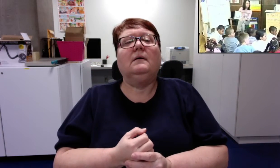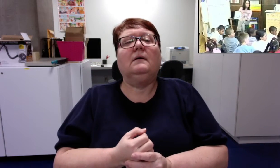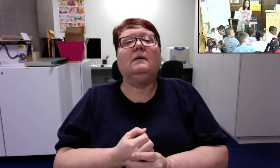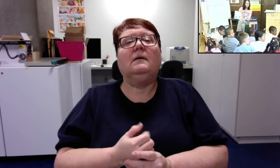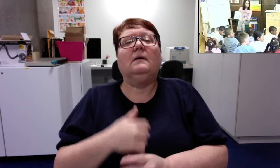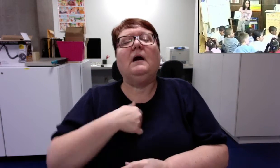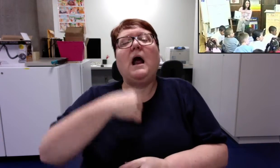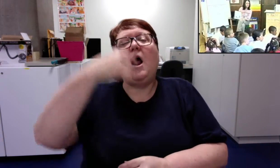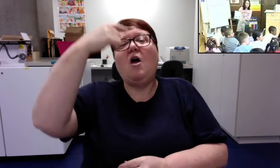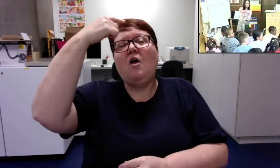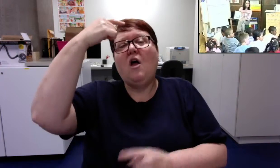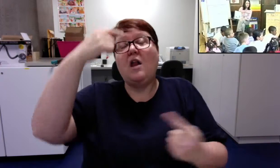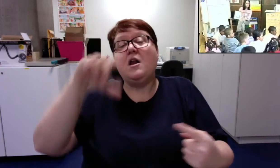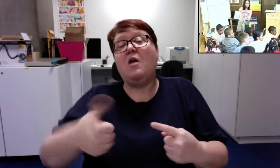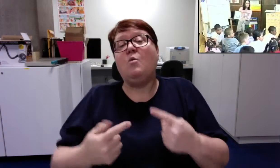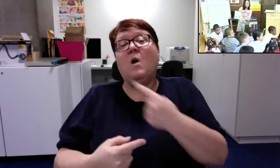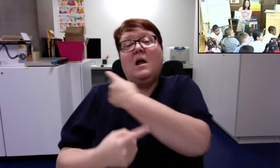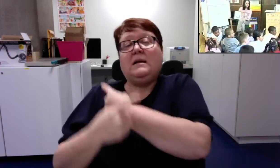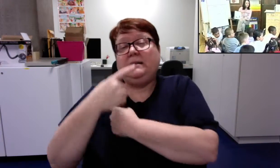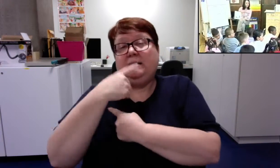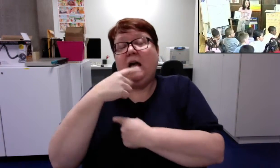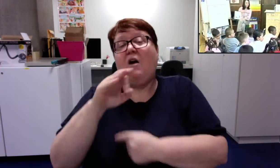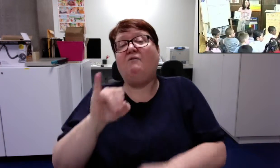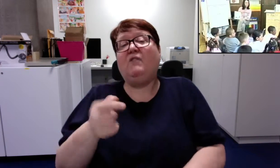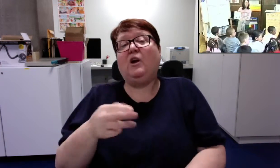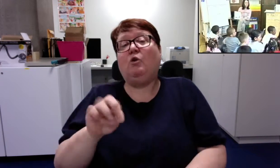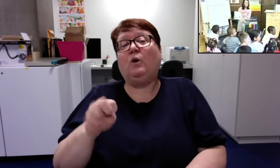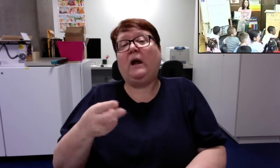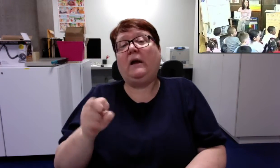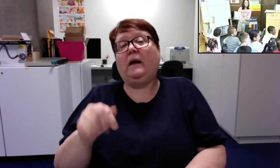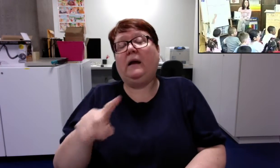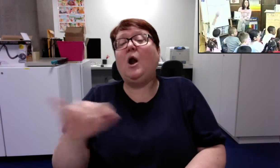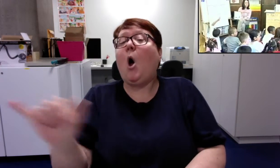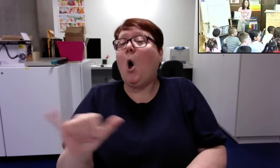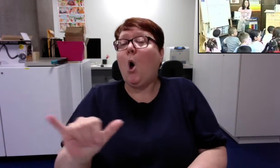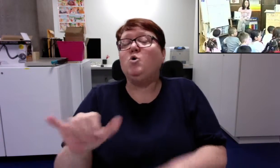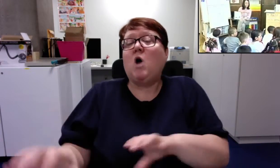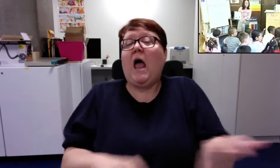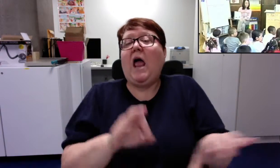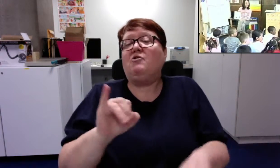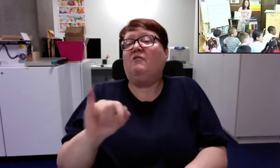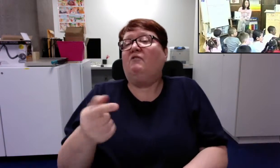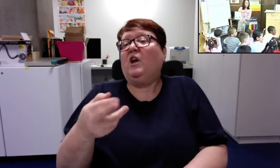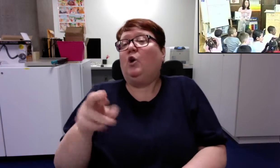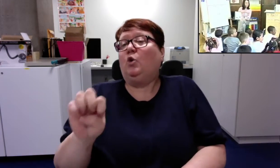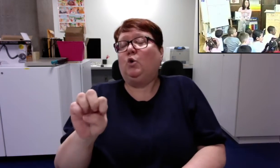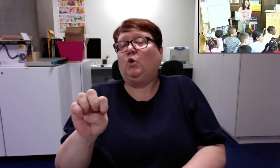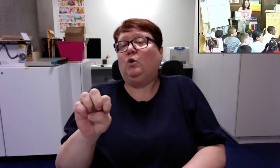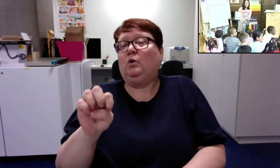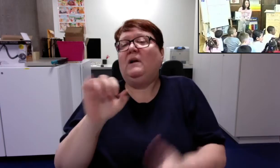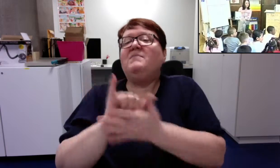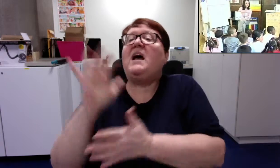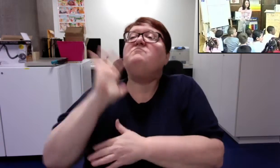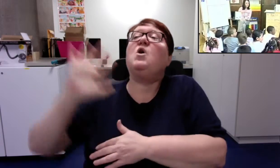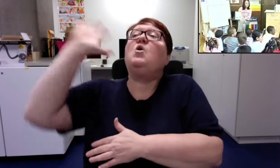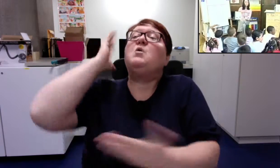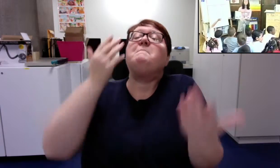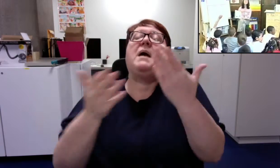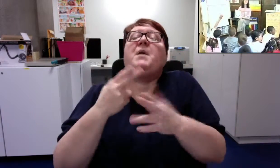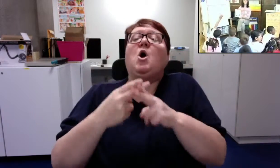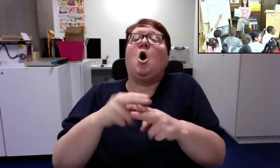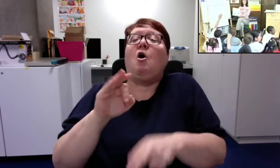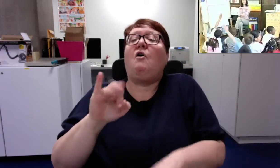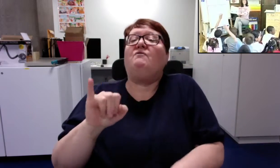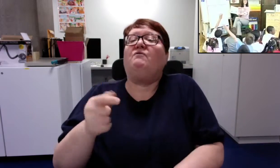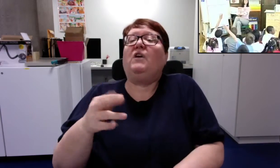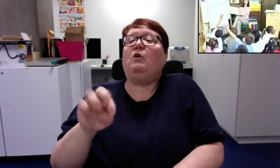that a figurehead was also an action figure because maybe in the old time they called it a figurehead but not